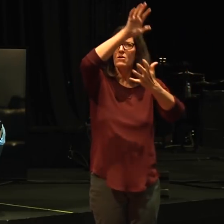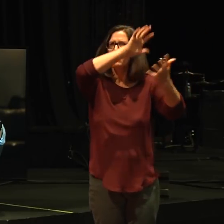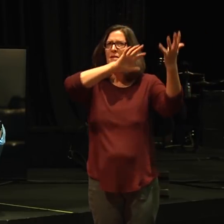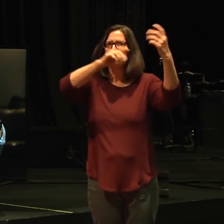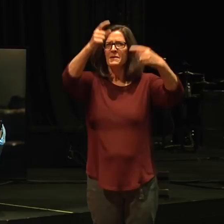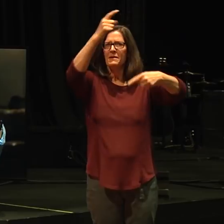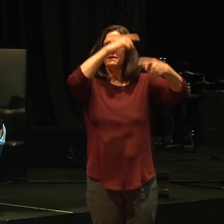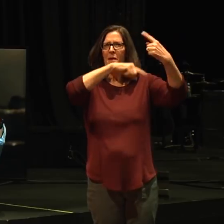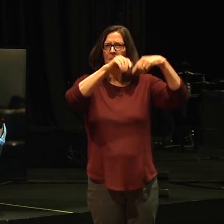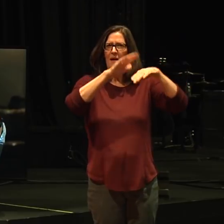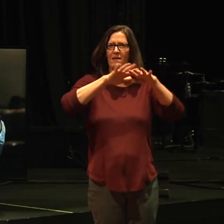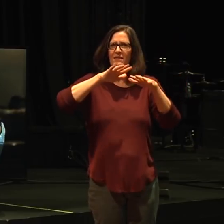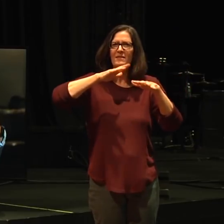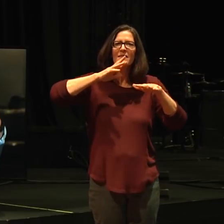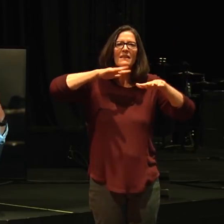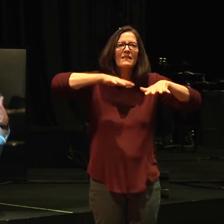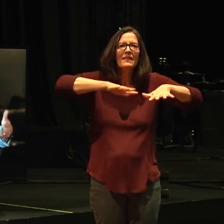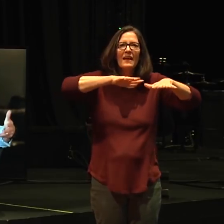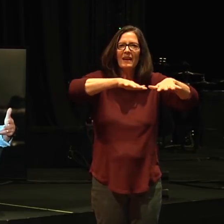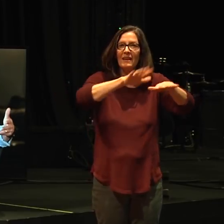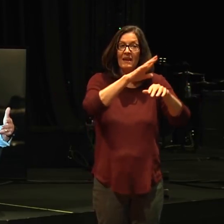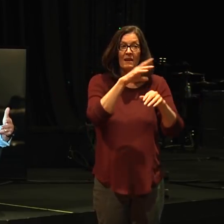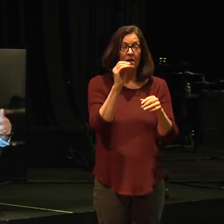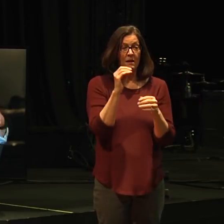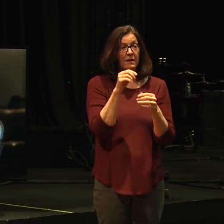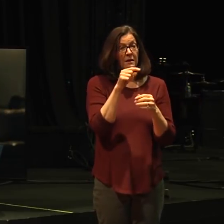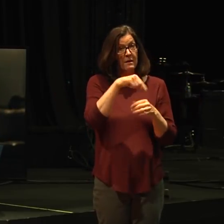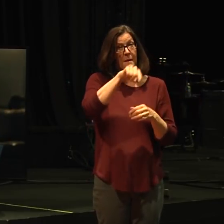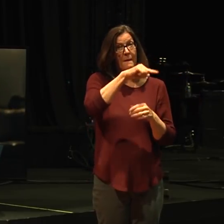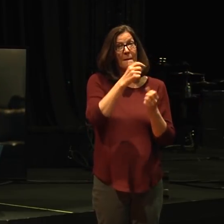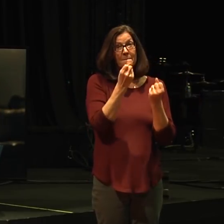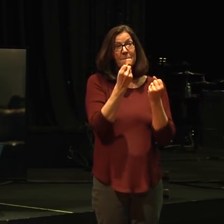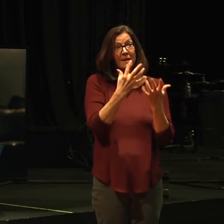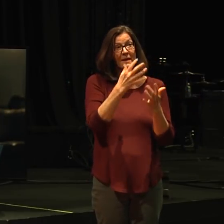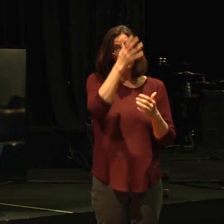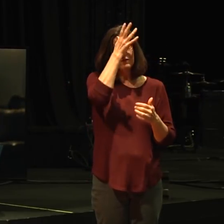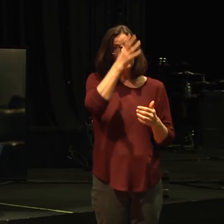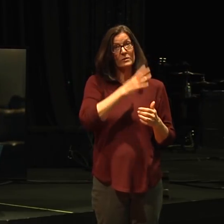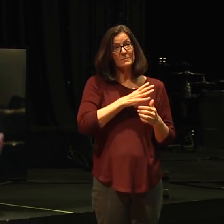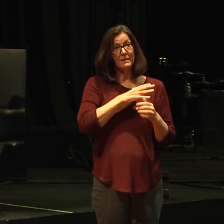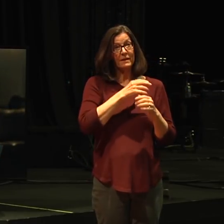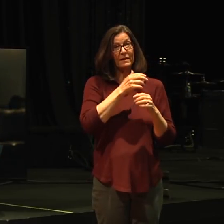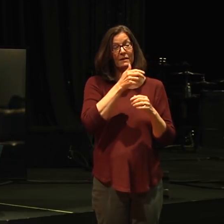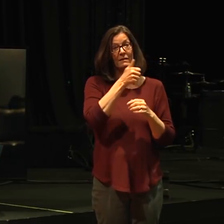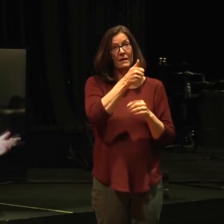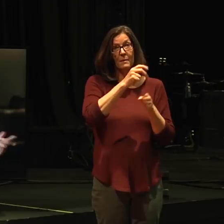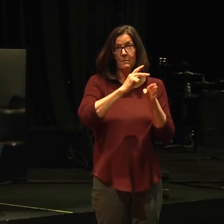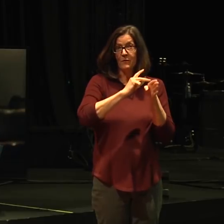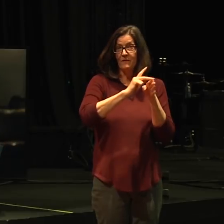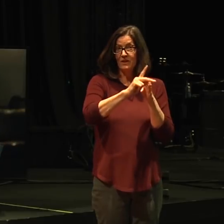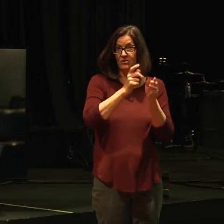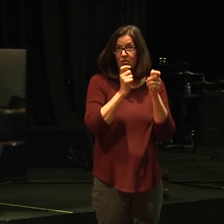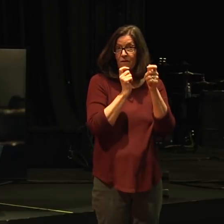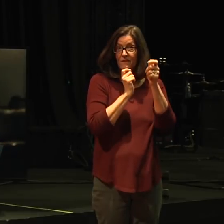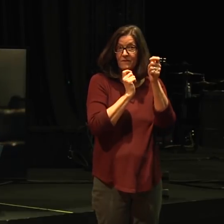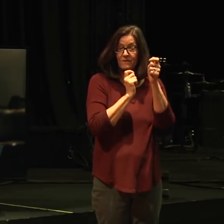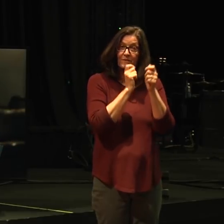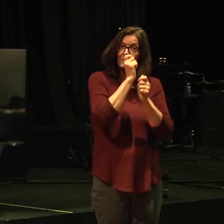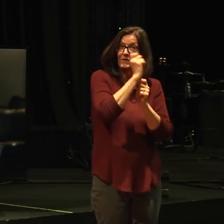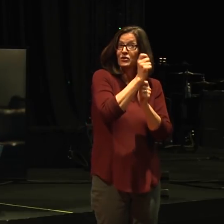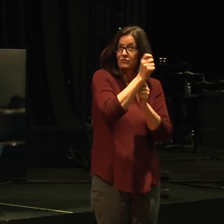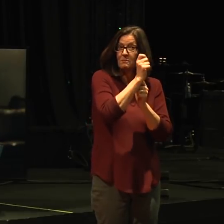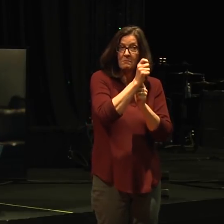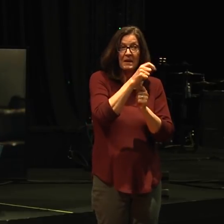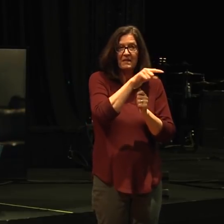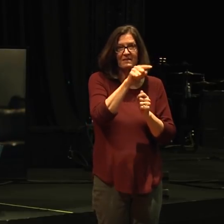boat, they were like professional fishermen on the same lake before they left their boats to follow Jesus. And